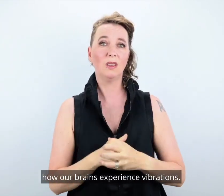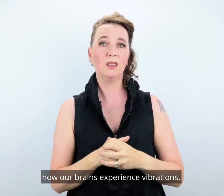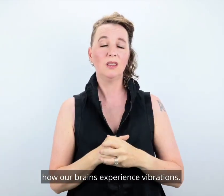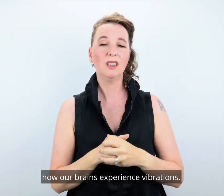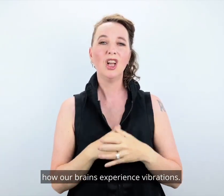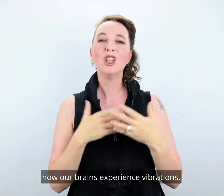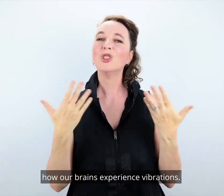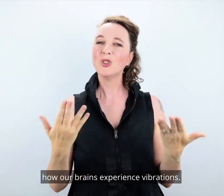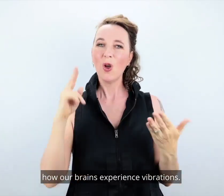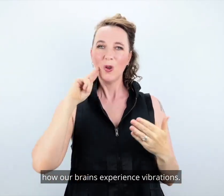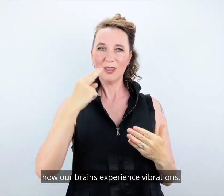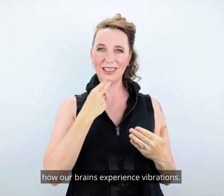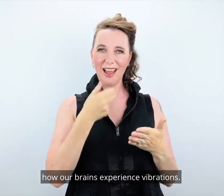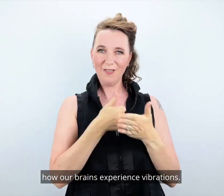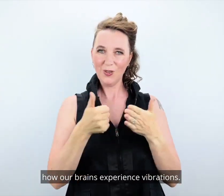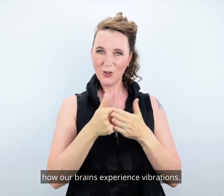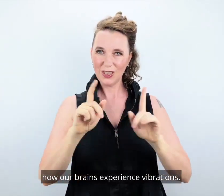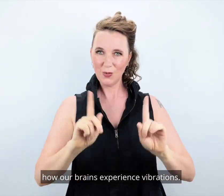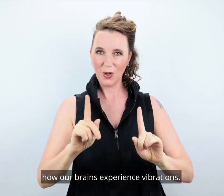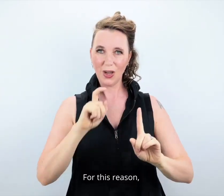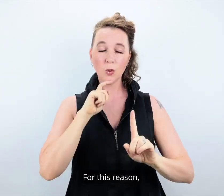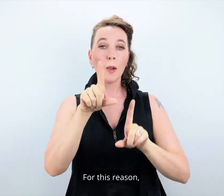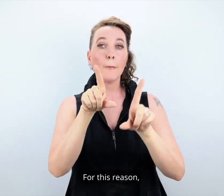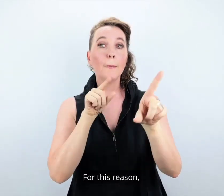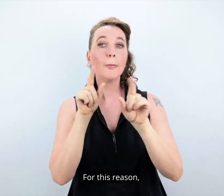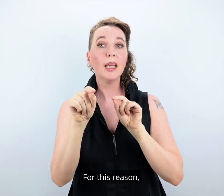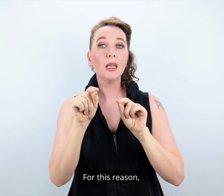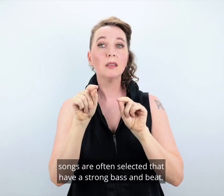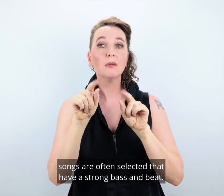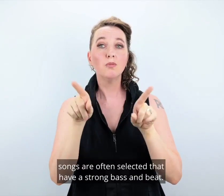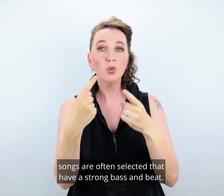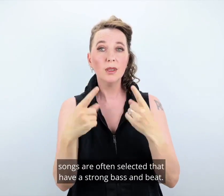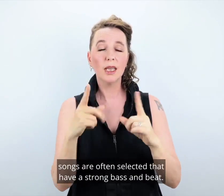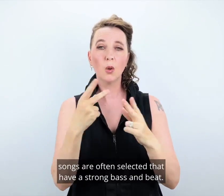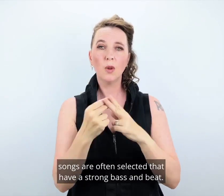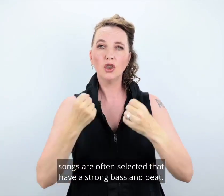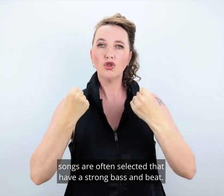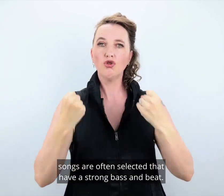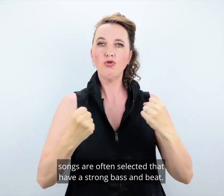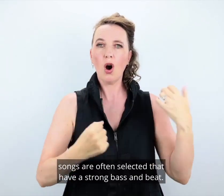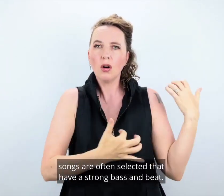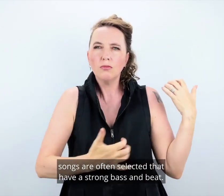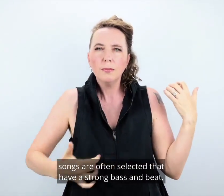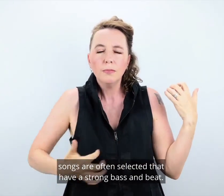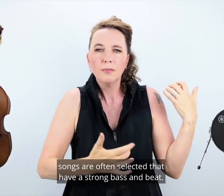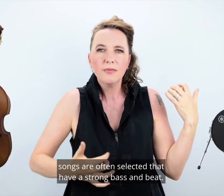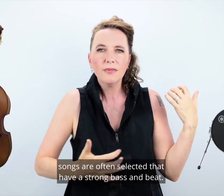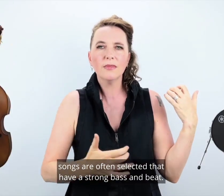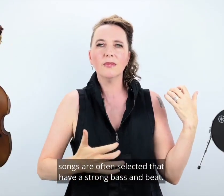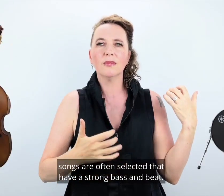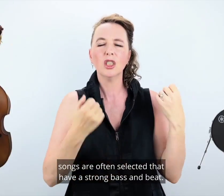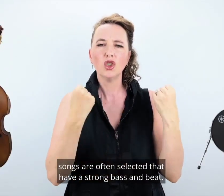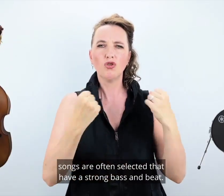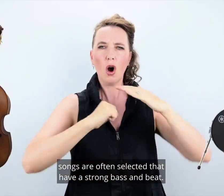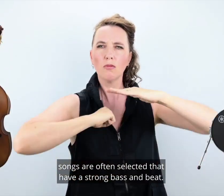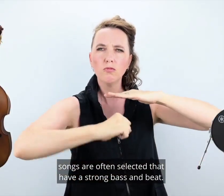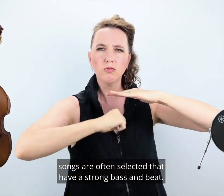experience vibrations. For this reason, songs are often selected that have a strong bass and